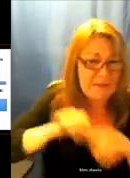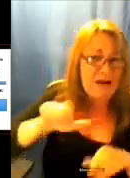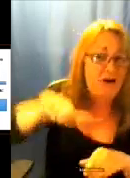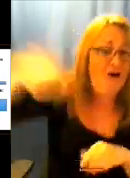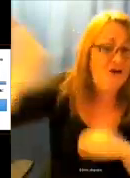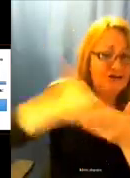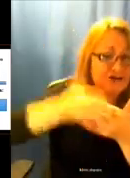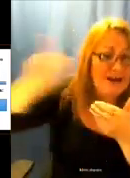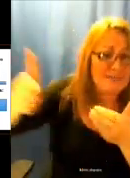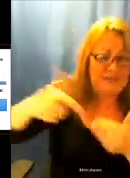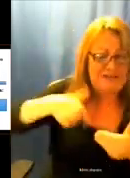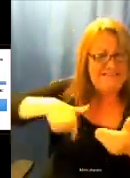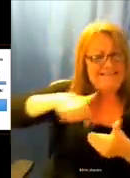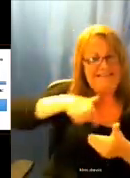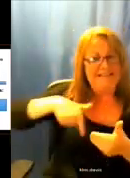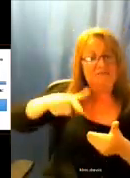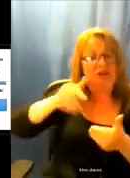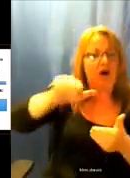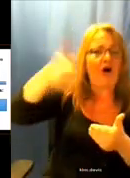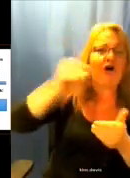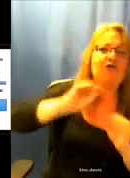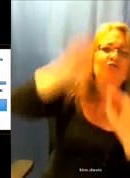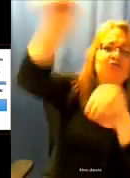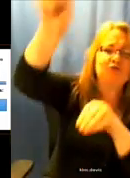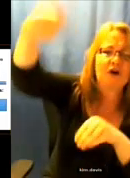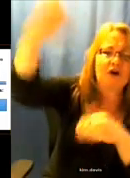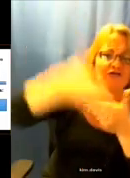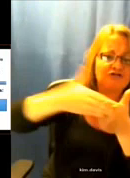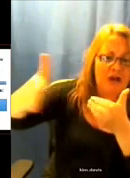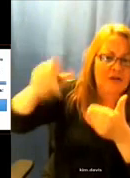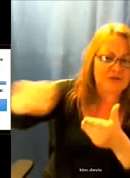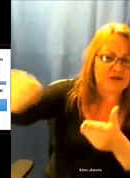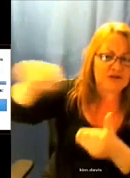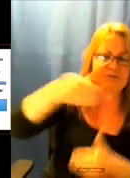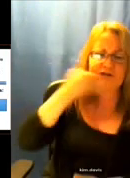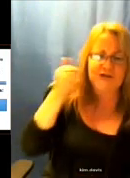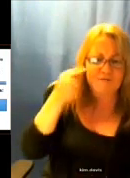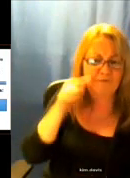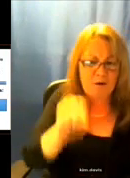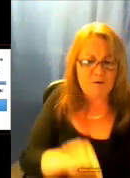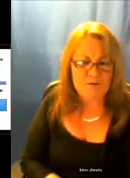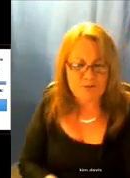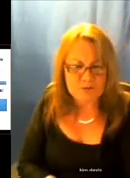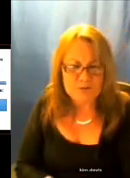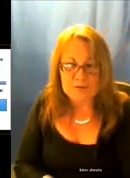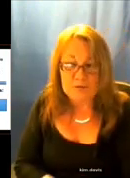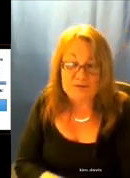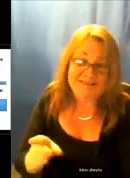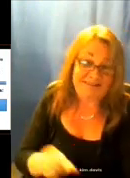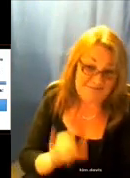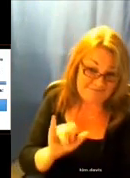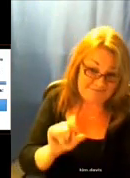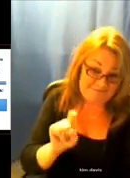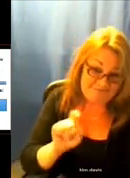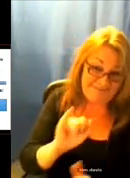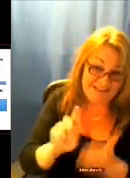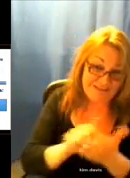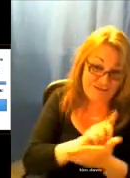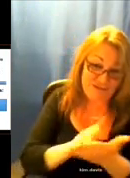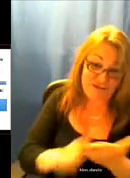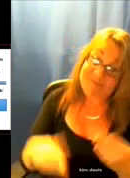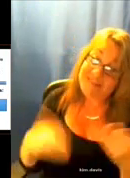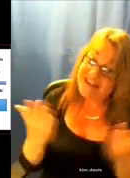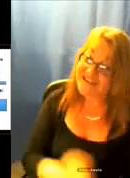maybe you would feel more comfortable in another neighborhood. Maybe if you moved over there, that you would be more